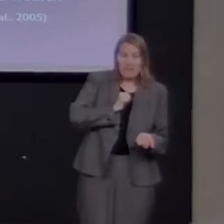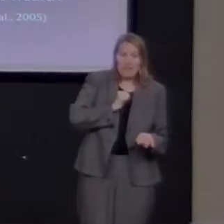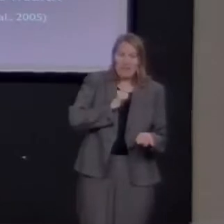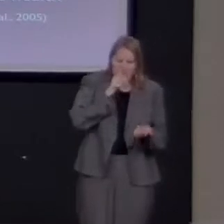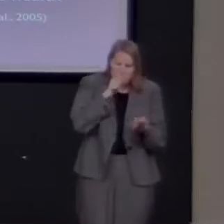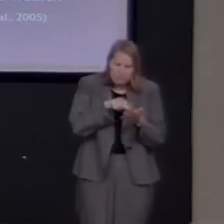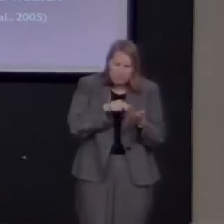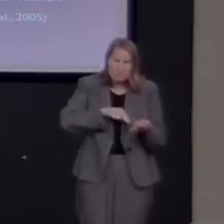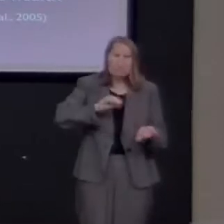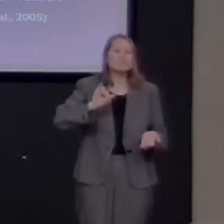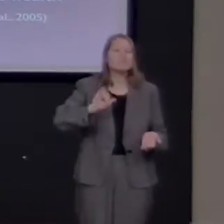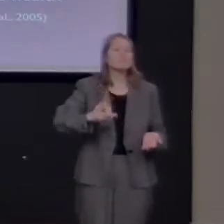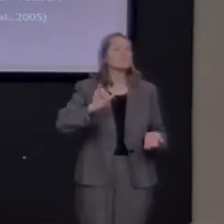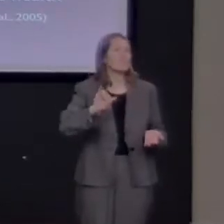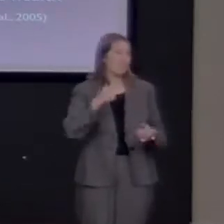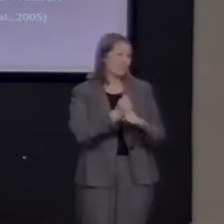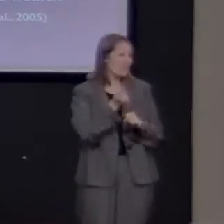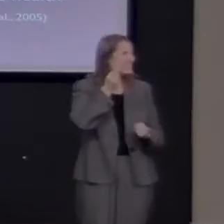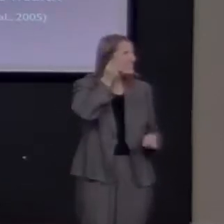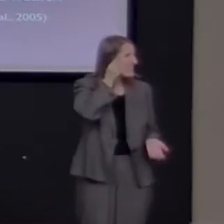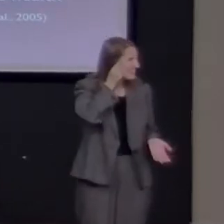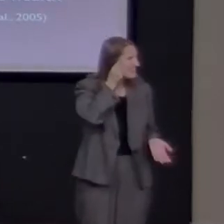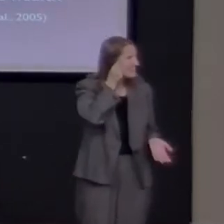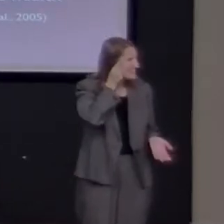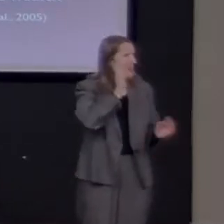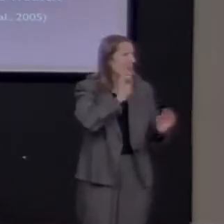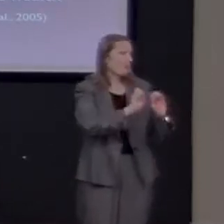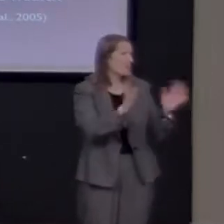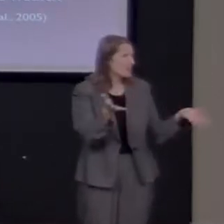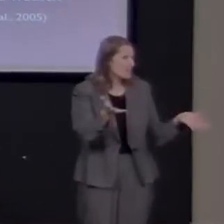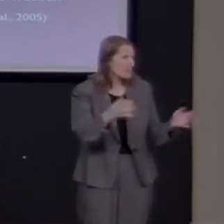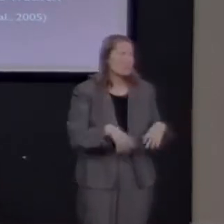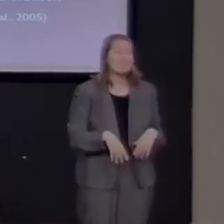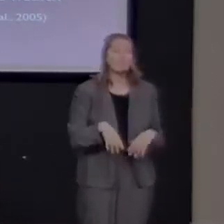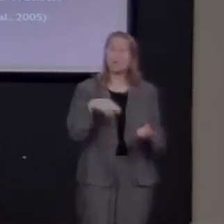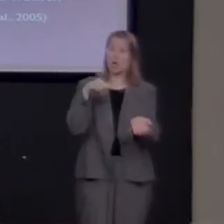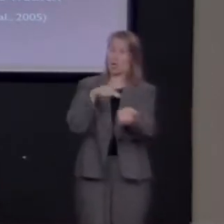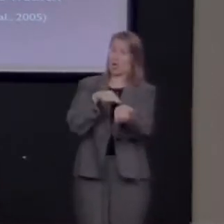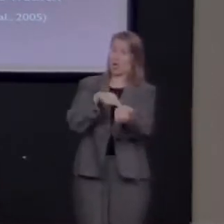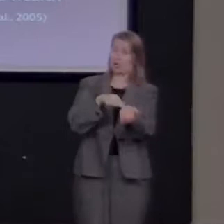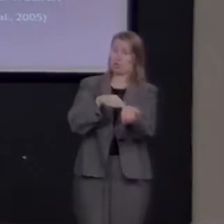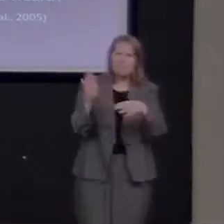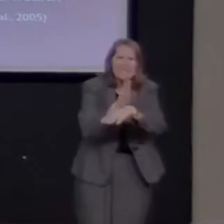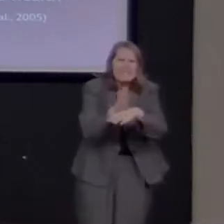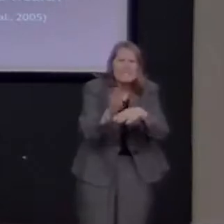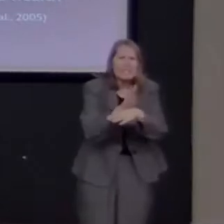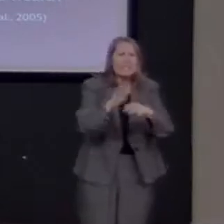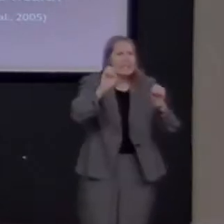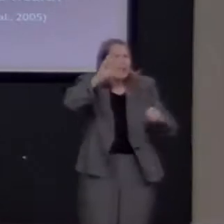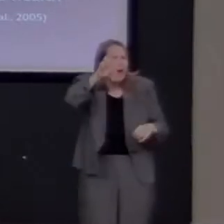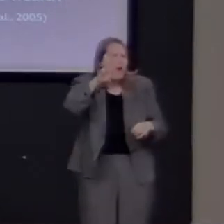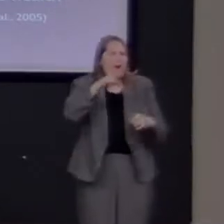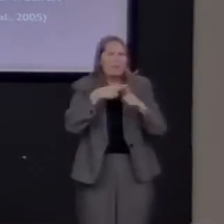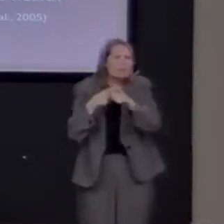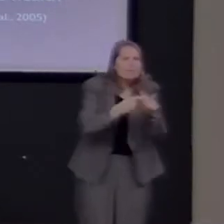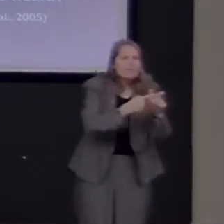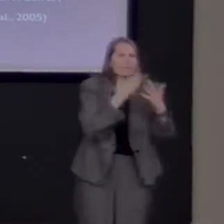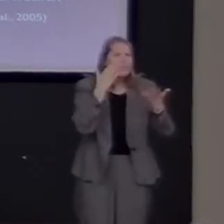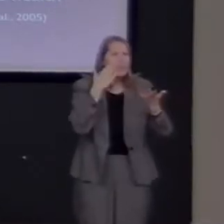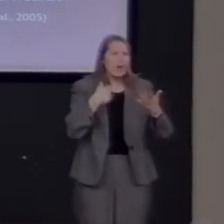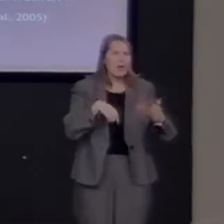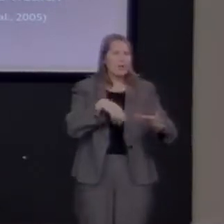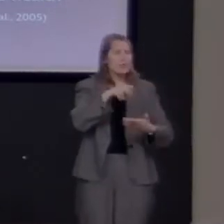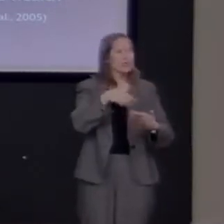step back a little bit and think about it, it immediately becomes obvious that a nurse rushing around in an emergency room, reading off numbers